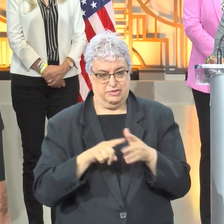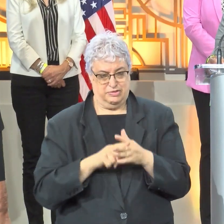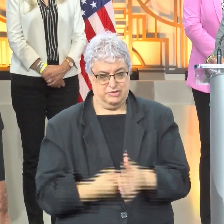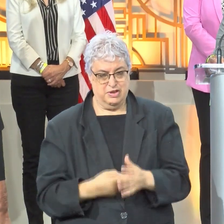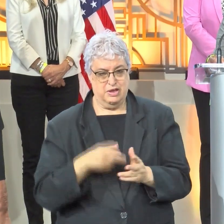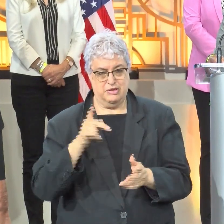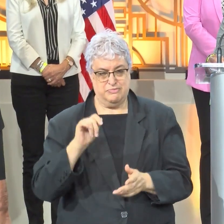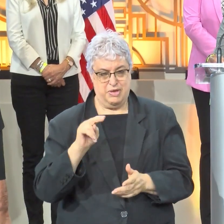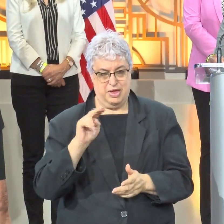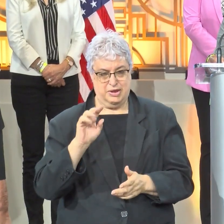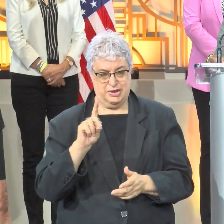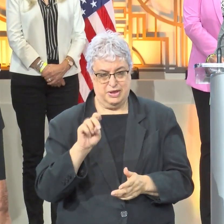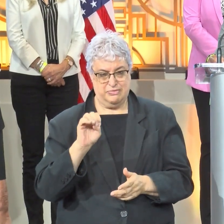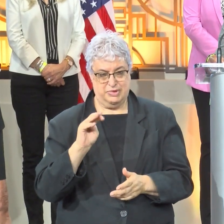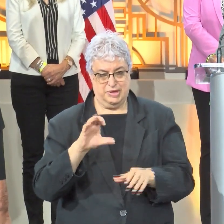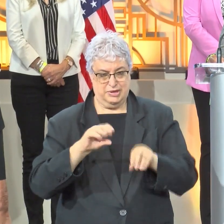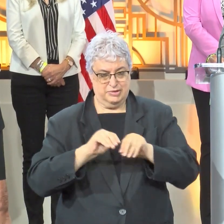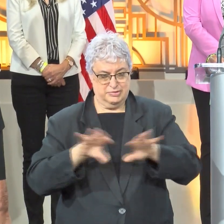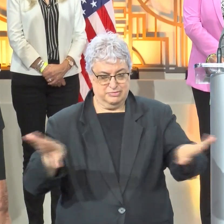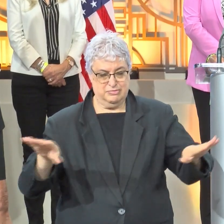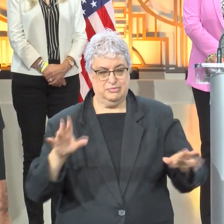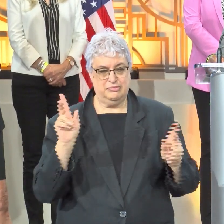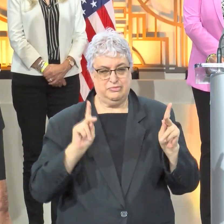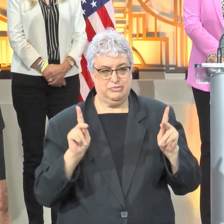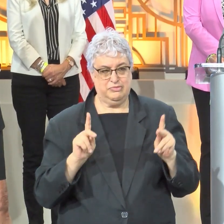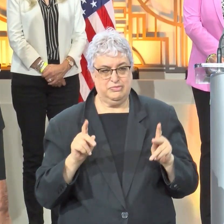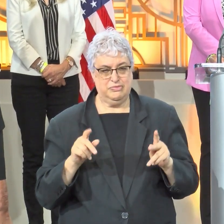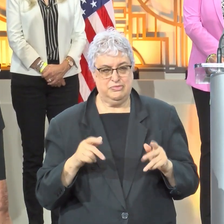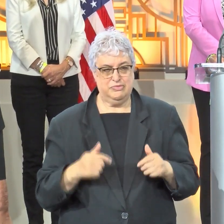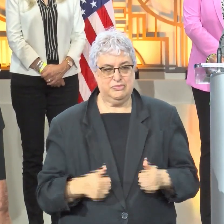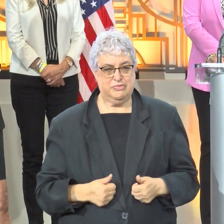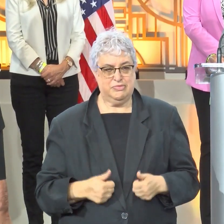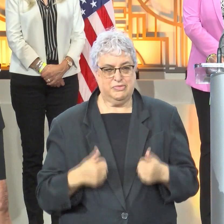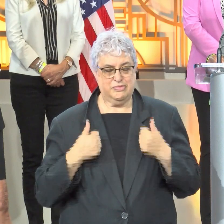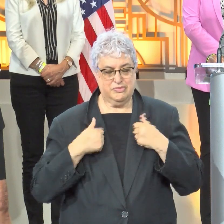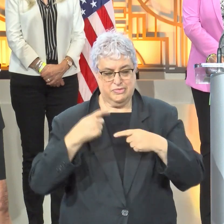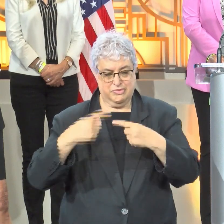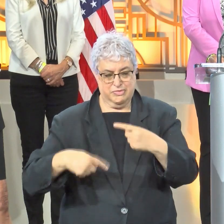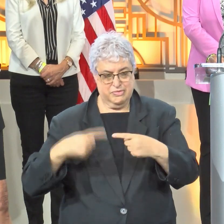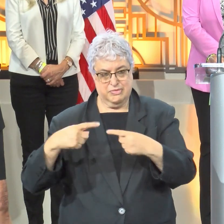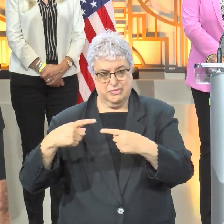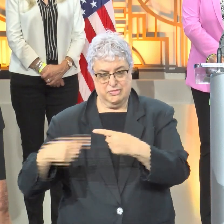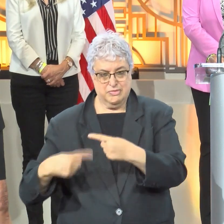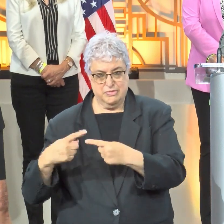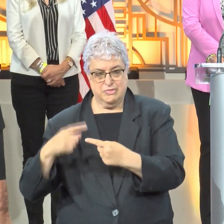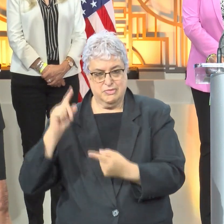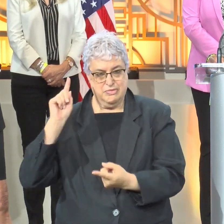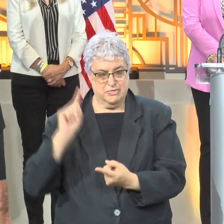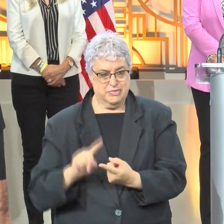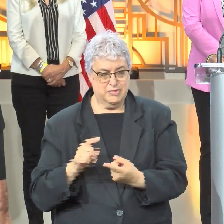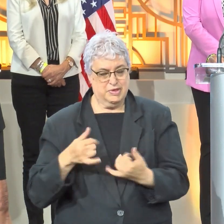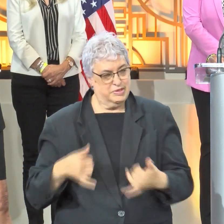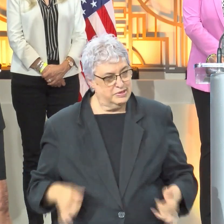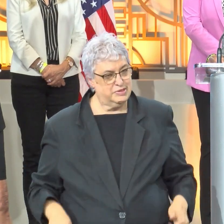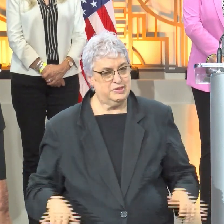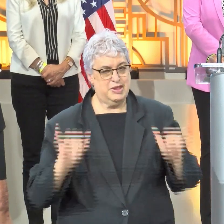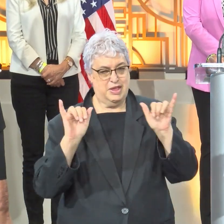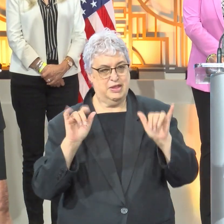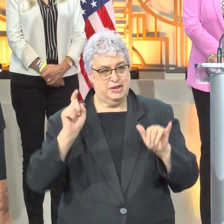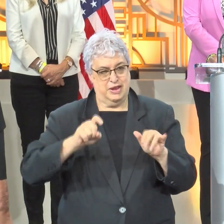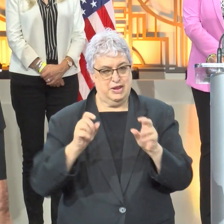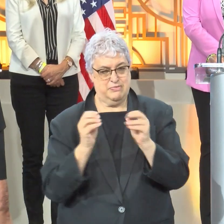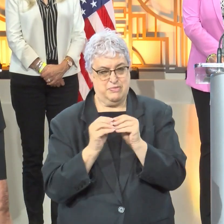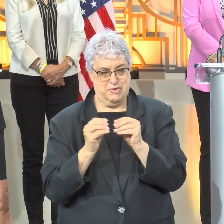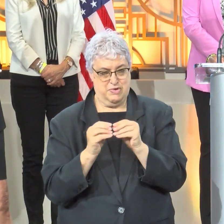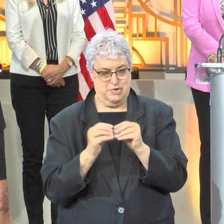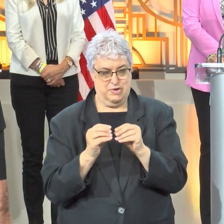of the pandemic. Our customers' adjusted life and work cycles have not lessened the need for solid waste services.